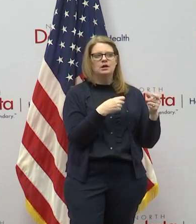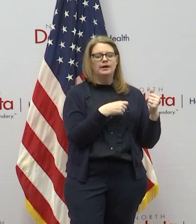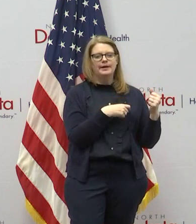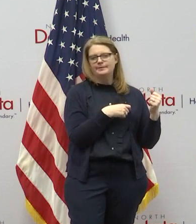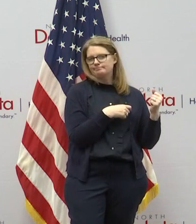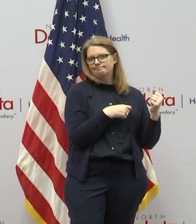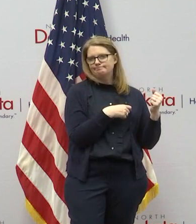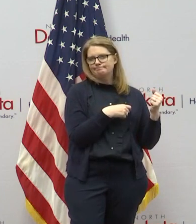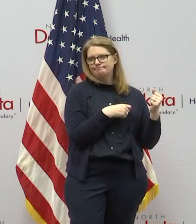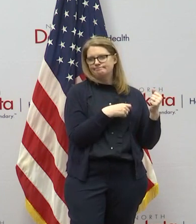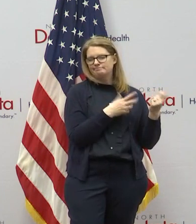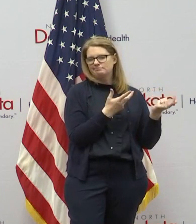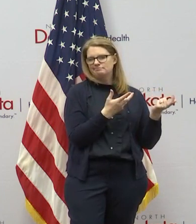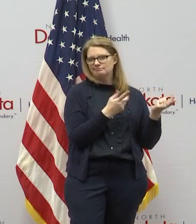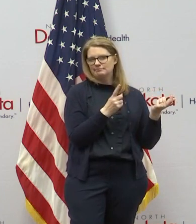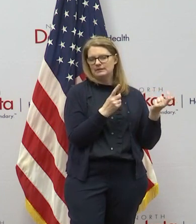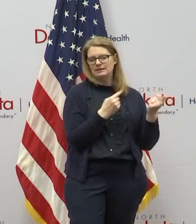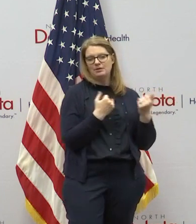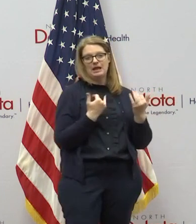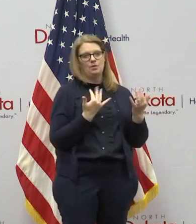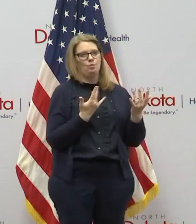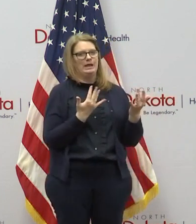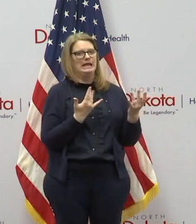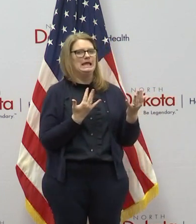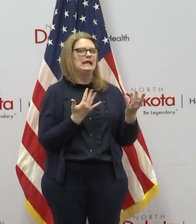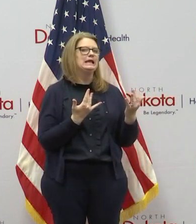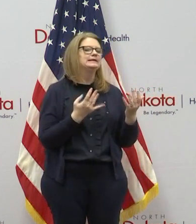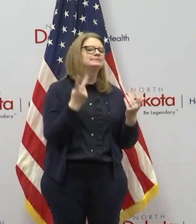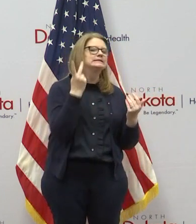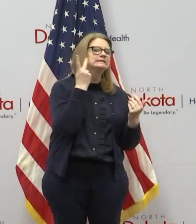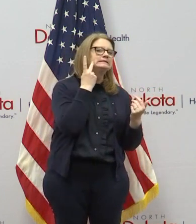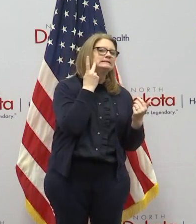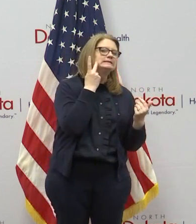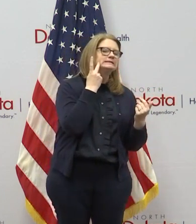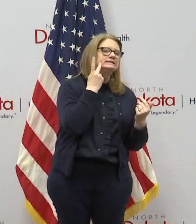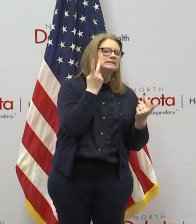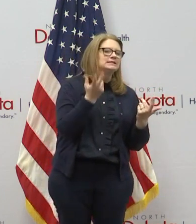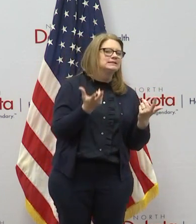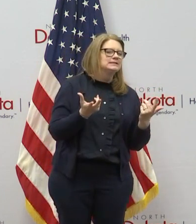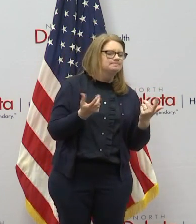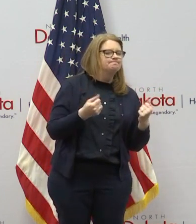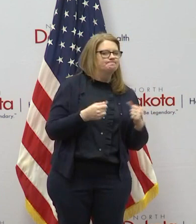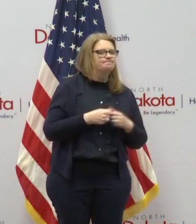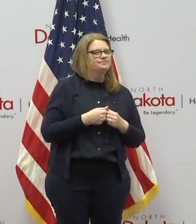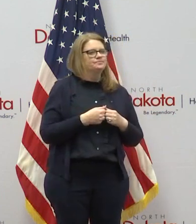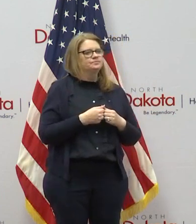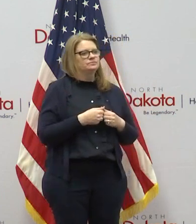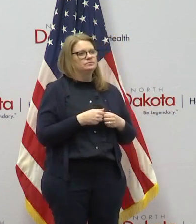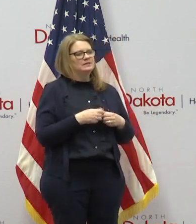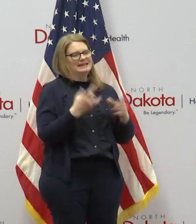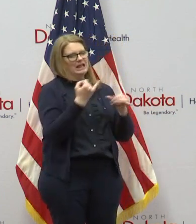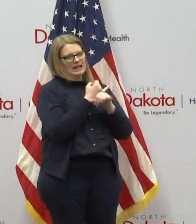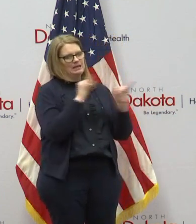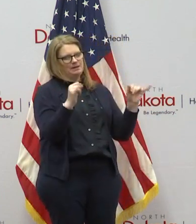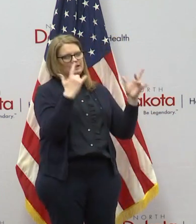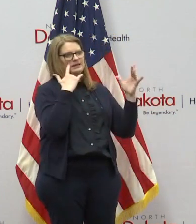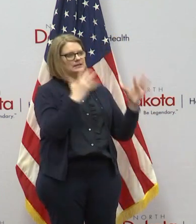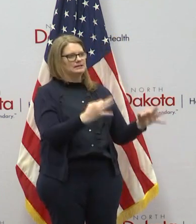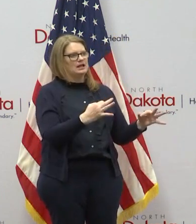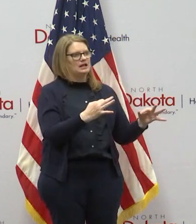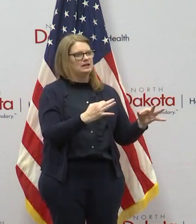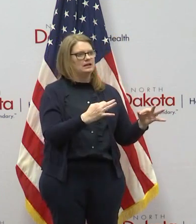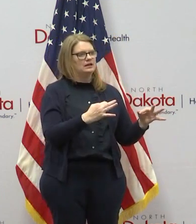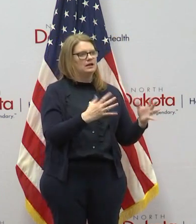sure they were waiting or watching or looking at what we were going to do, but again, they'll independently come up with that